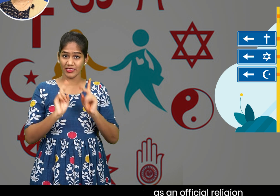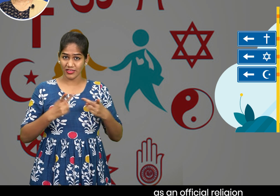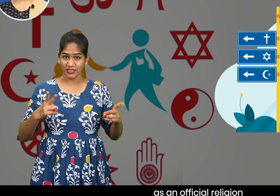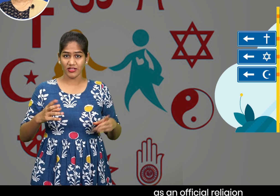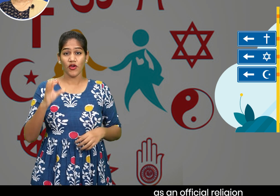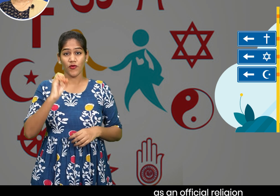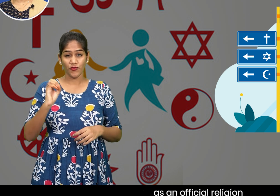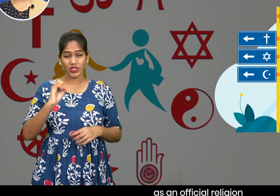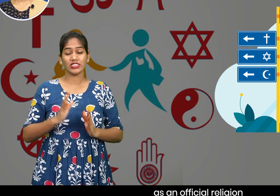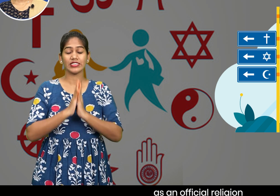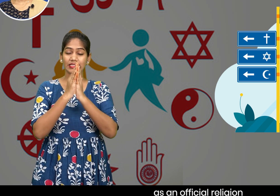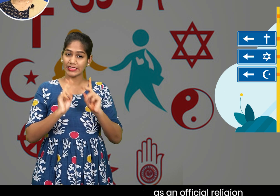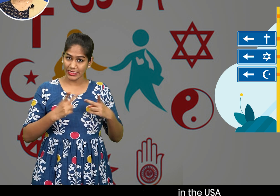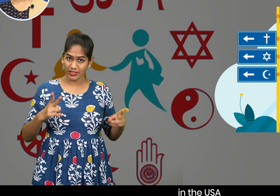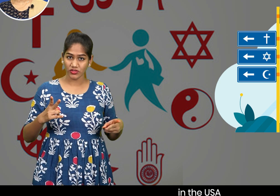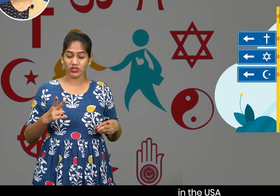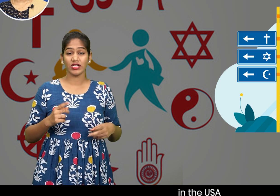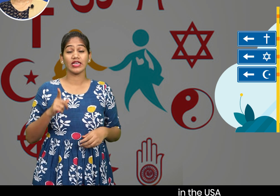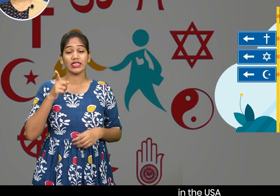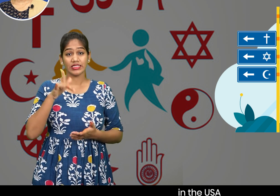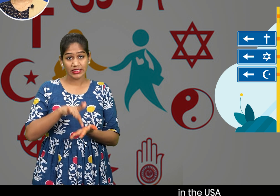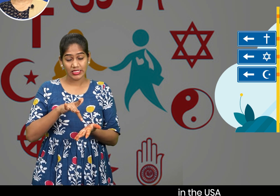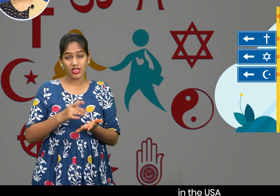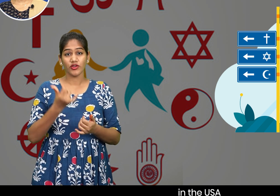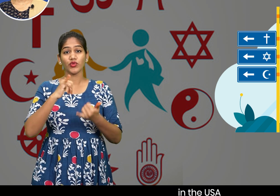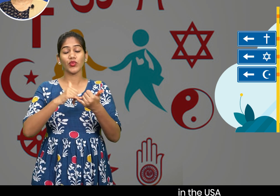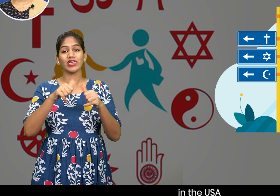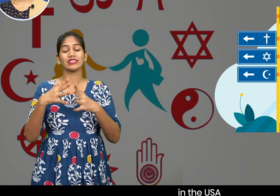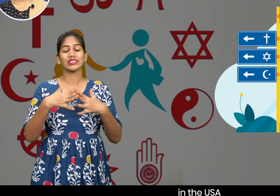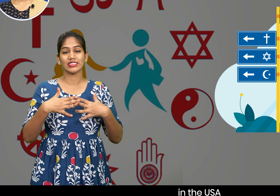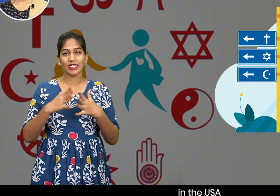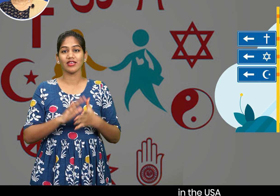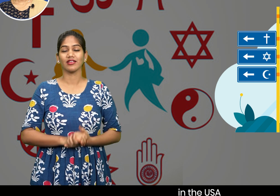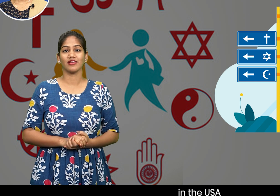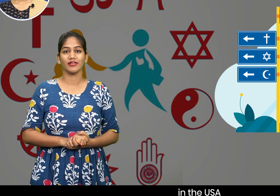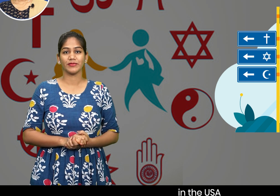an official religion in the USA.